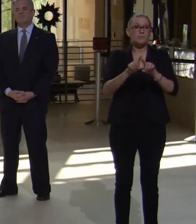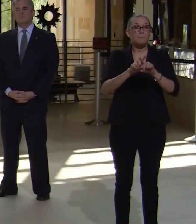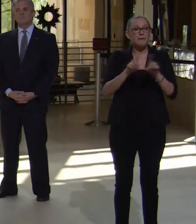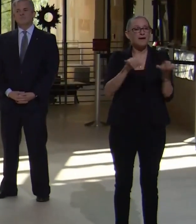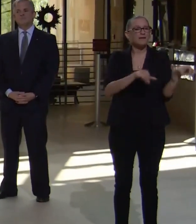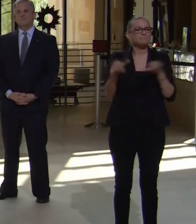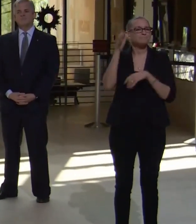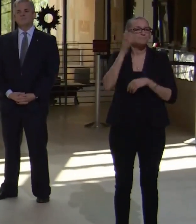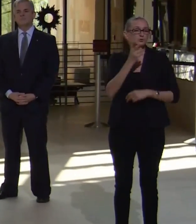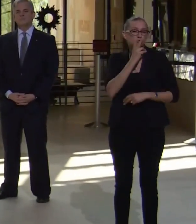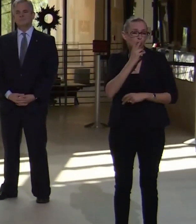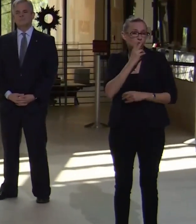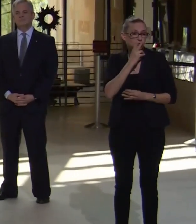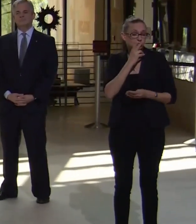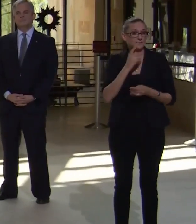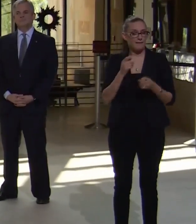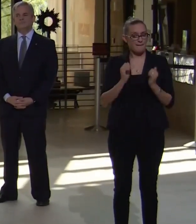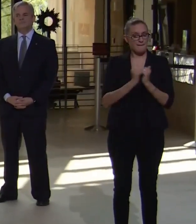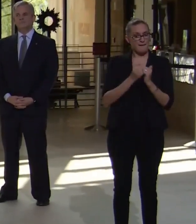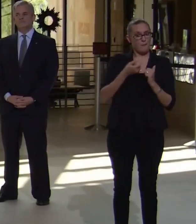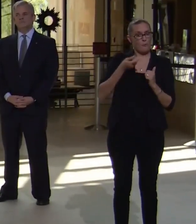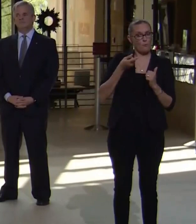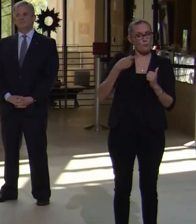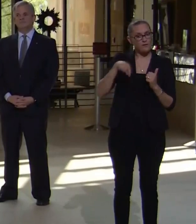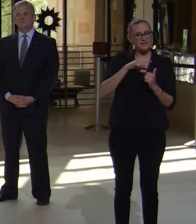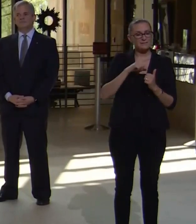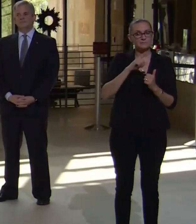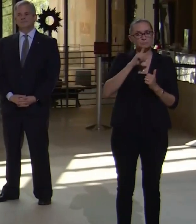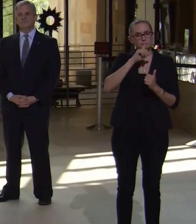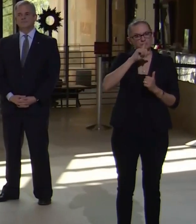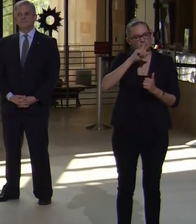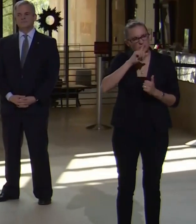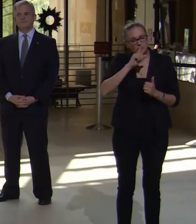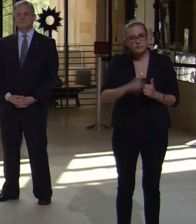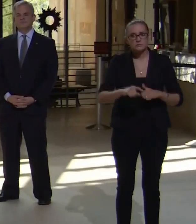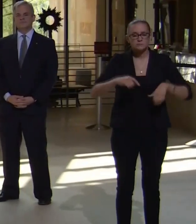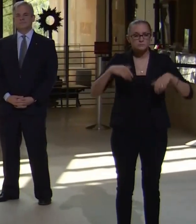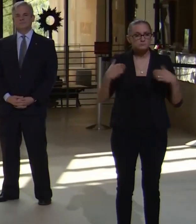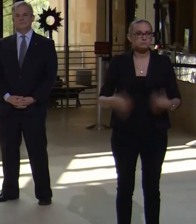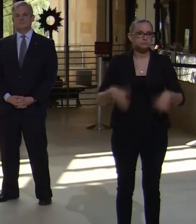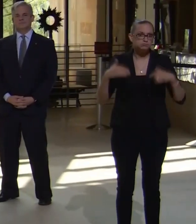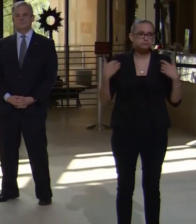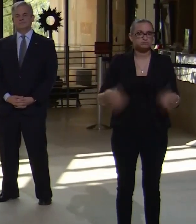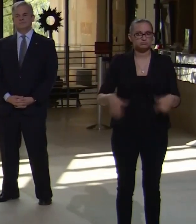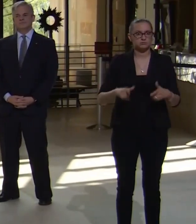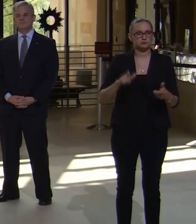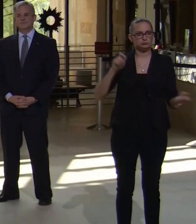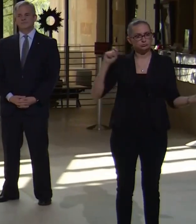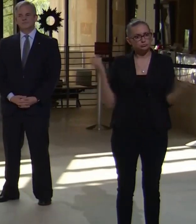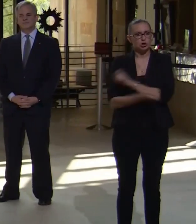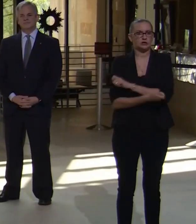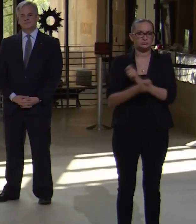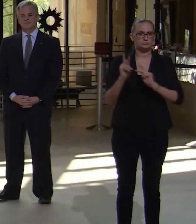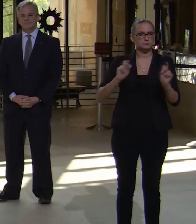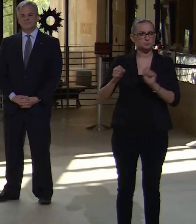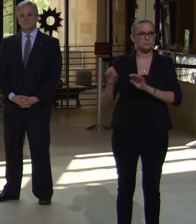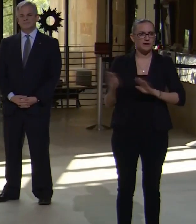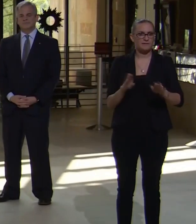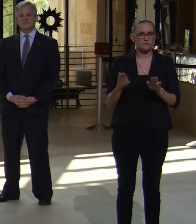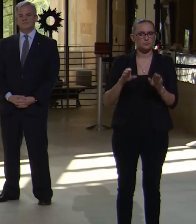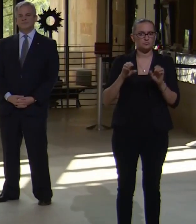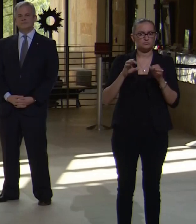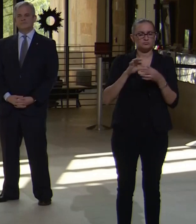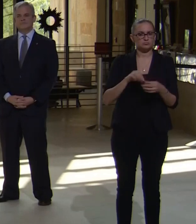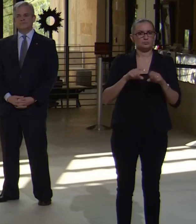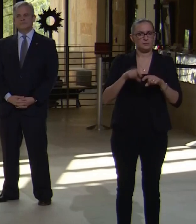like smoking, the way we get to really drastic behavioral change in order